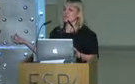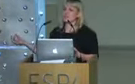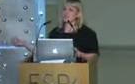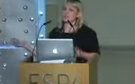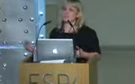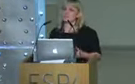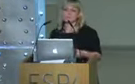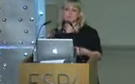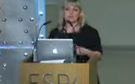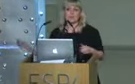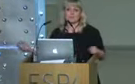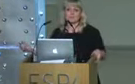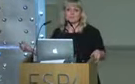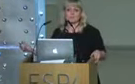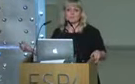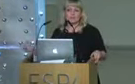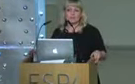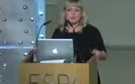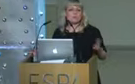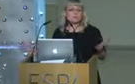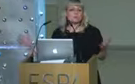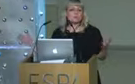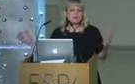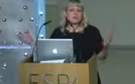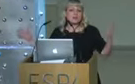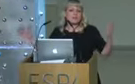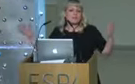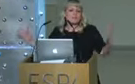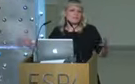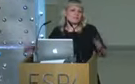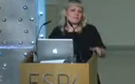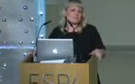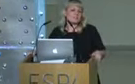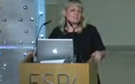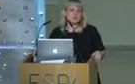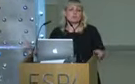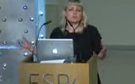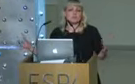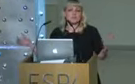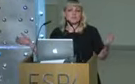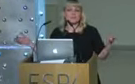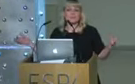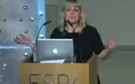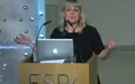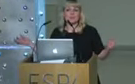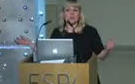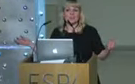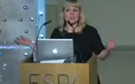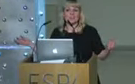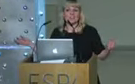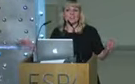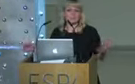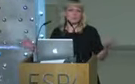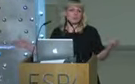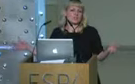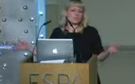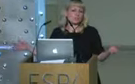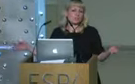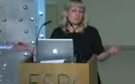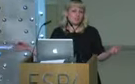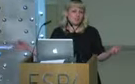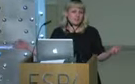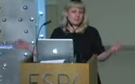theatre experience for people at home. We're all aware of, for instance, opera being streamed online, that you can watch